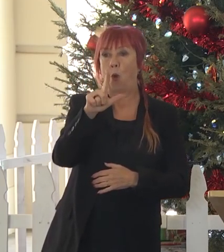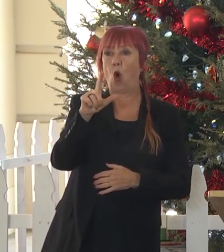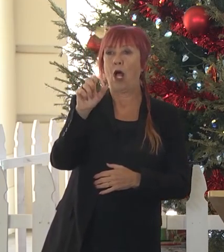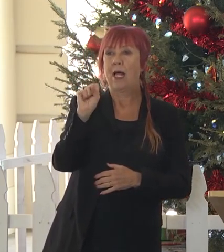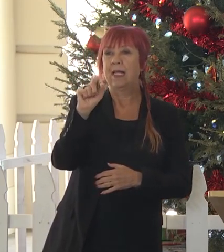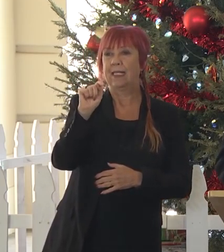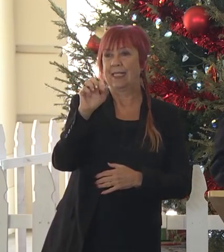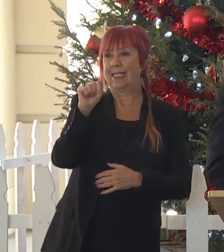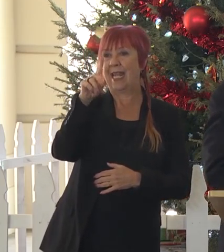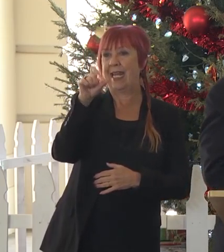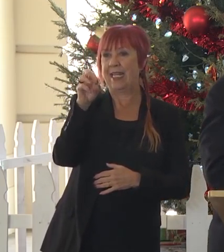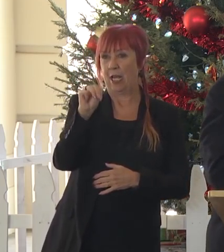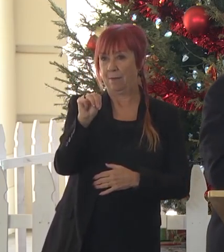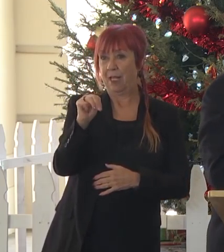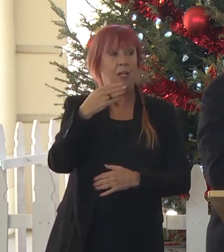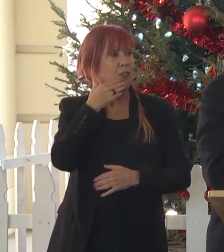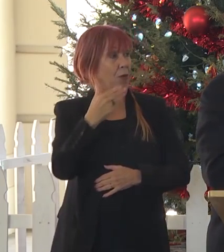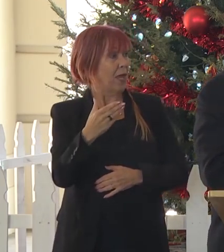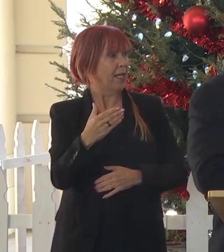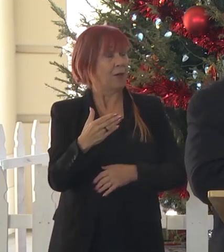our Spanish speakers.